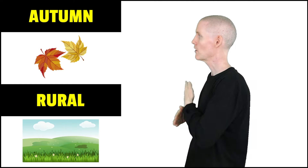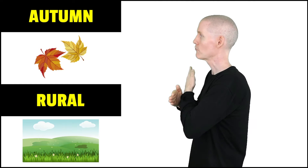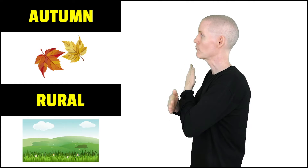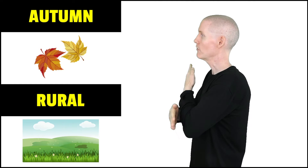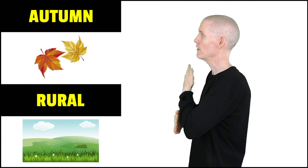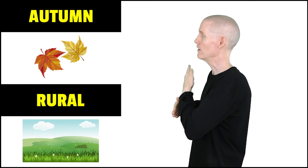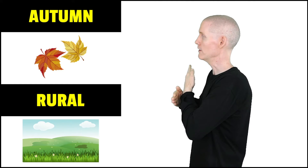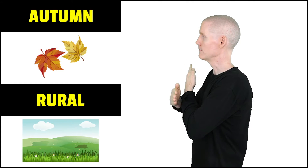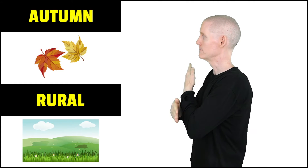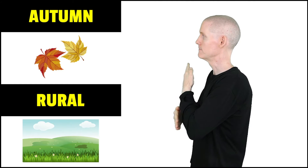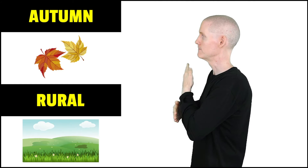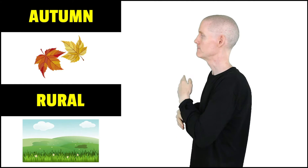rural.